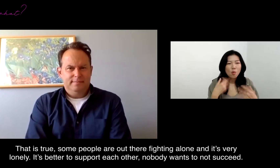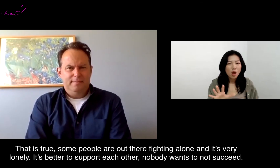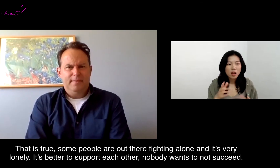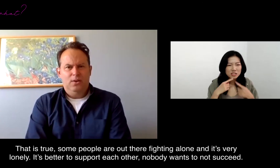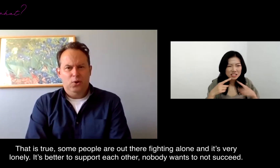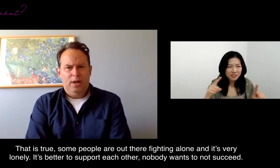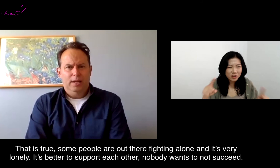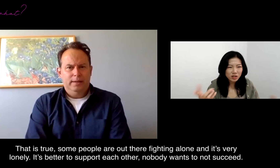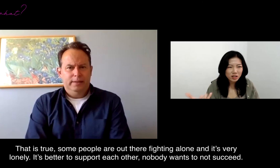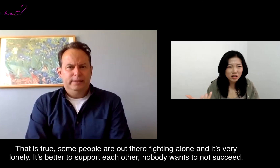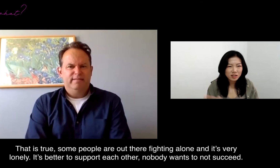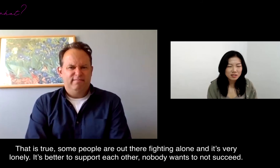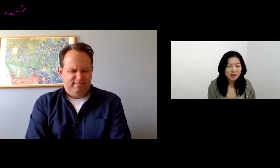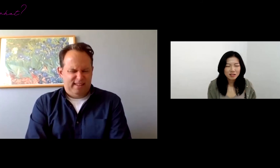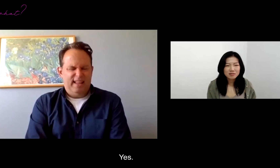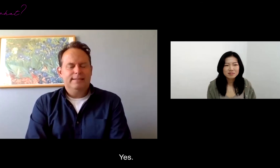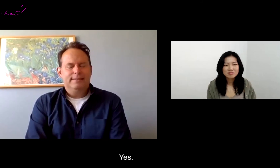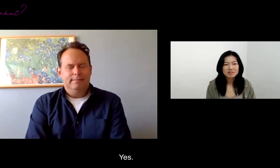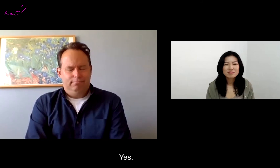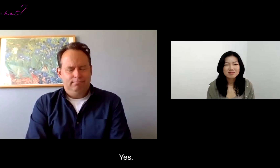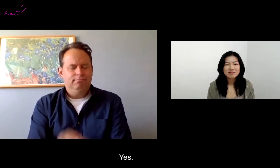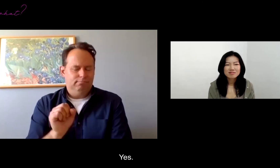wants to not succeed. Yes.